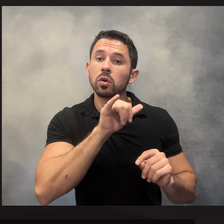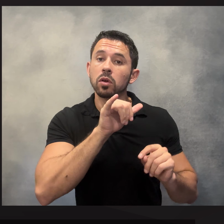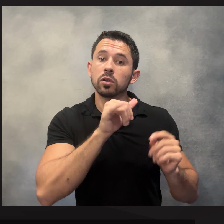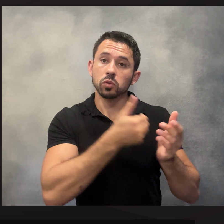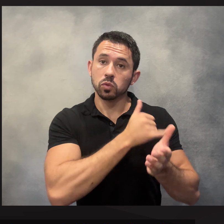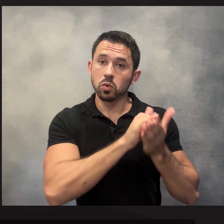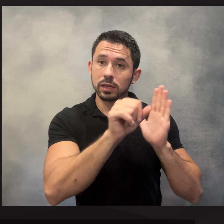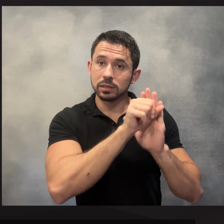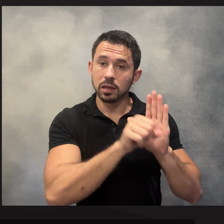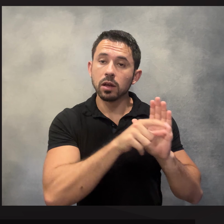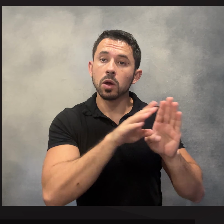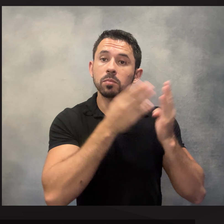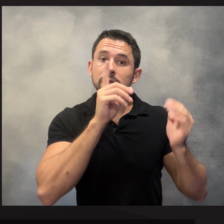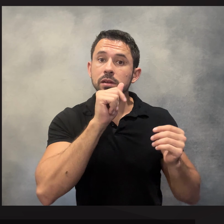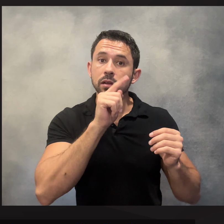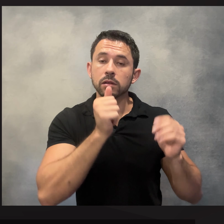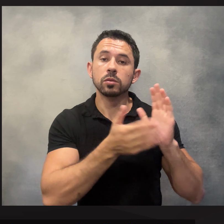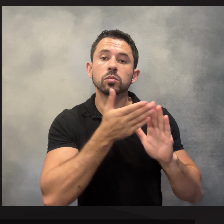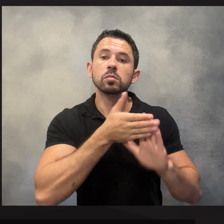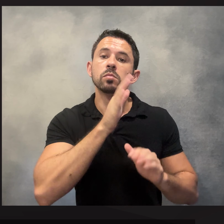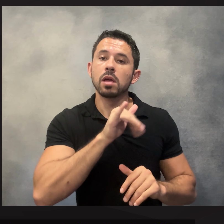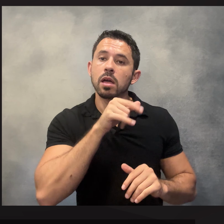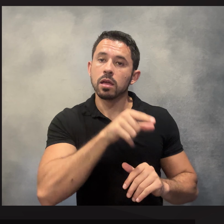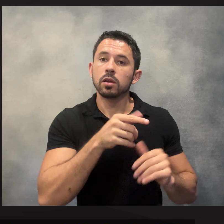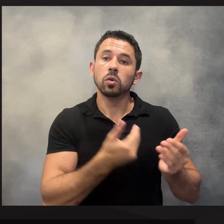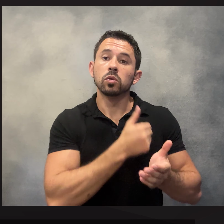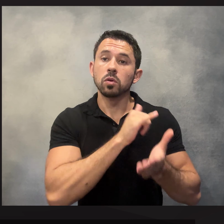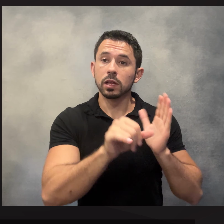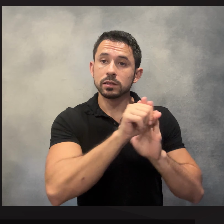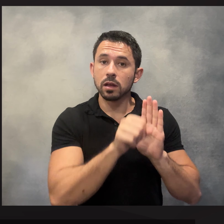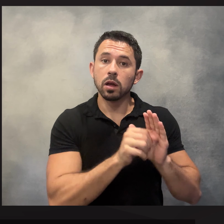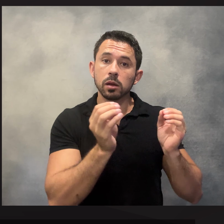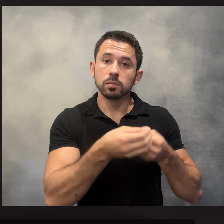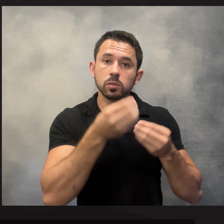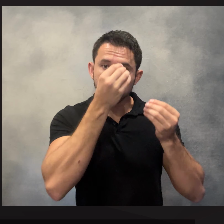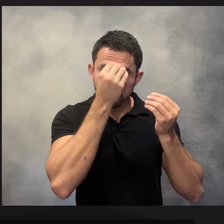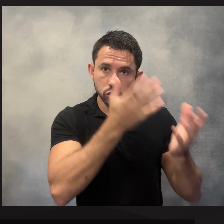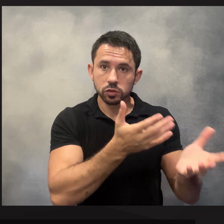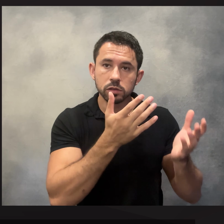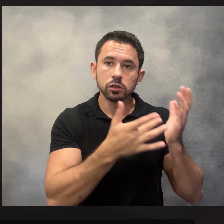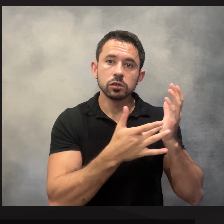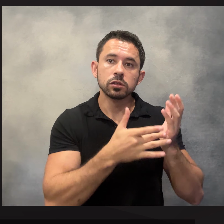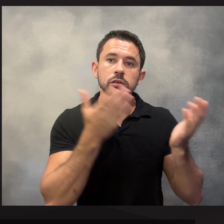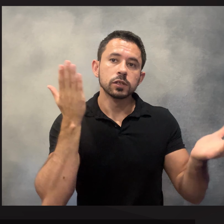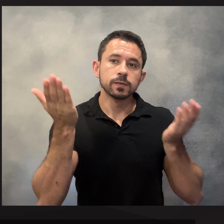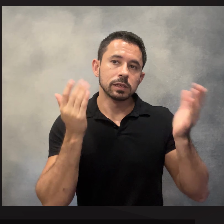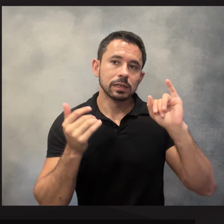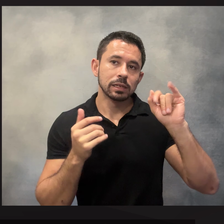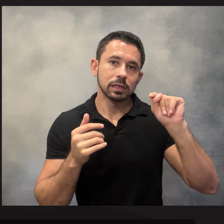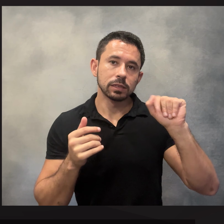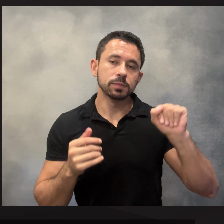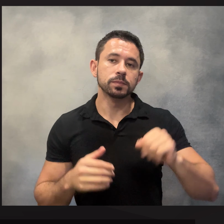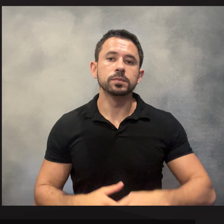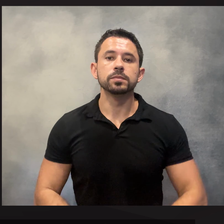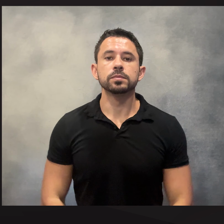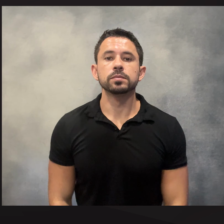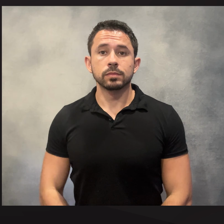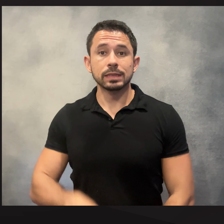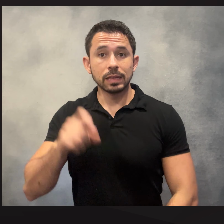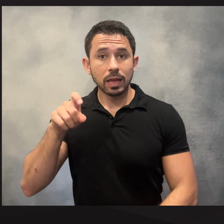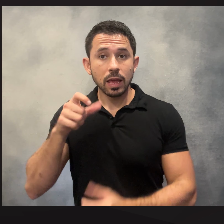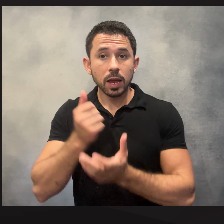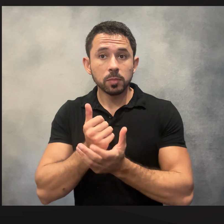Open Data is operated by the New York State Office of Information Technology Services, or ITS.